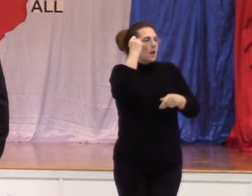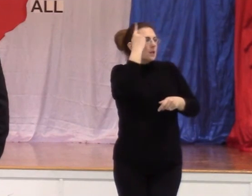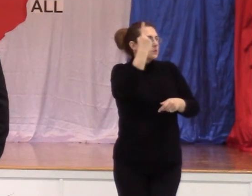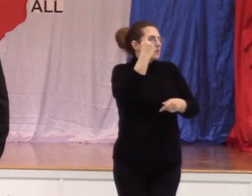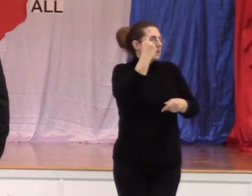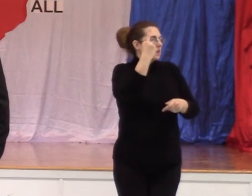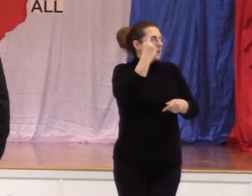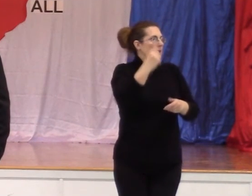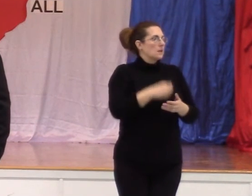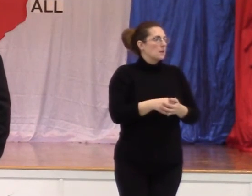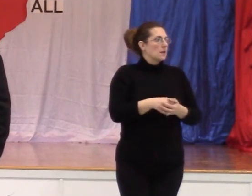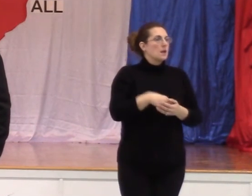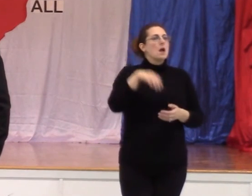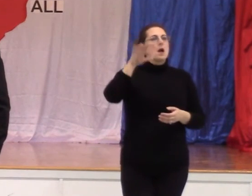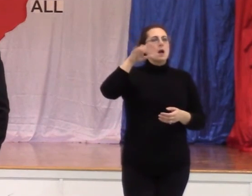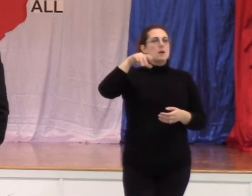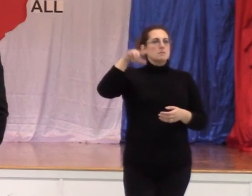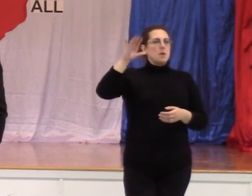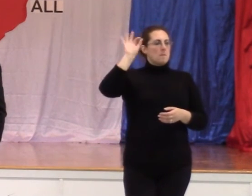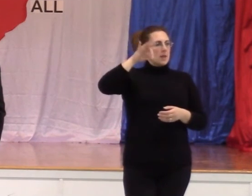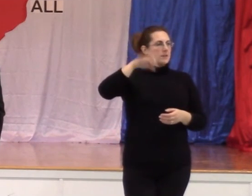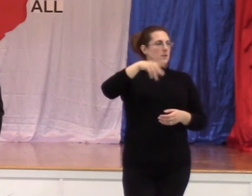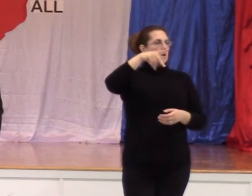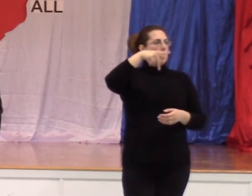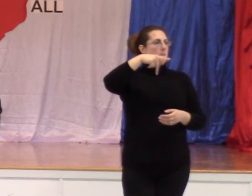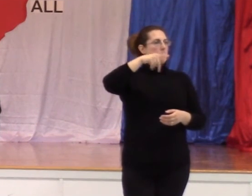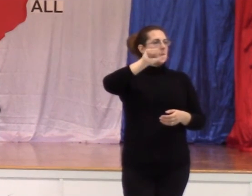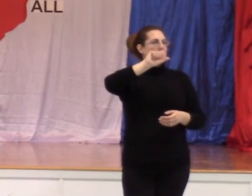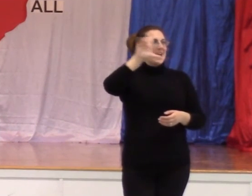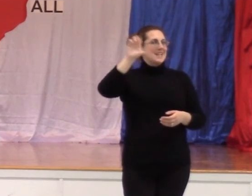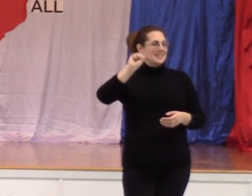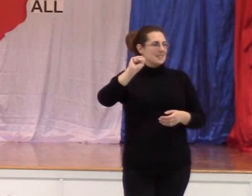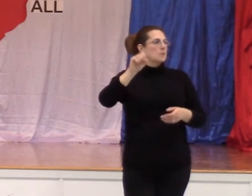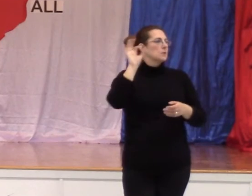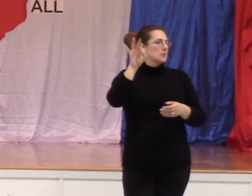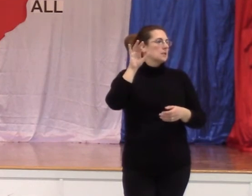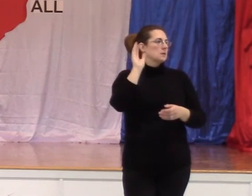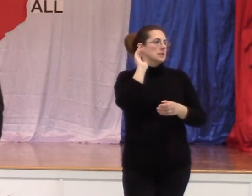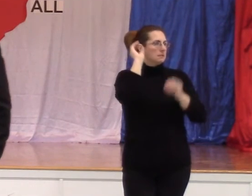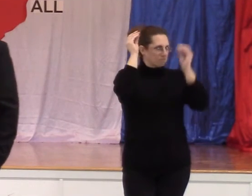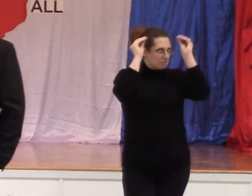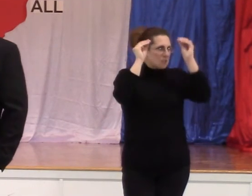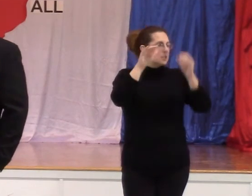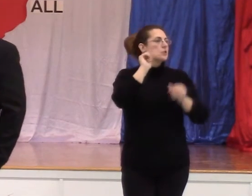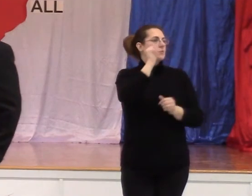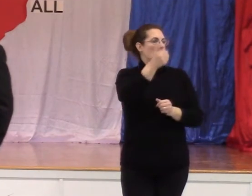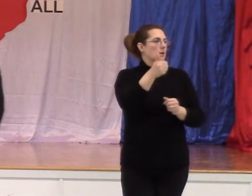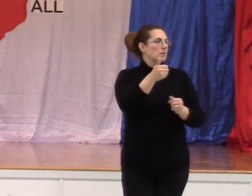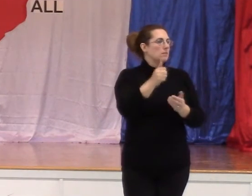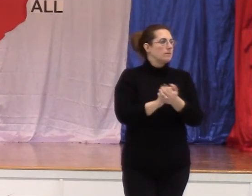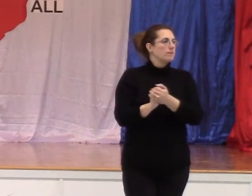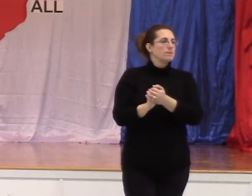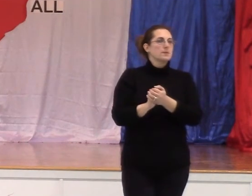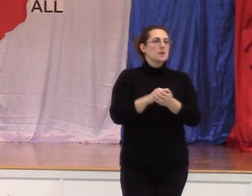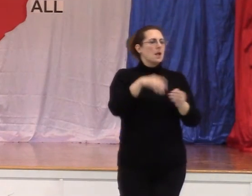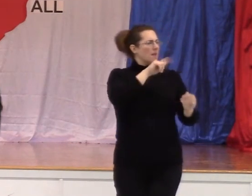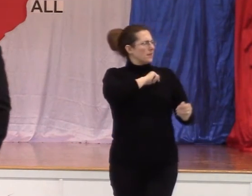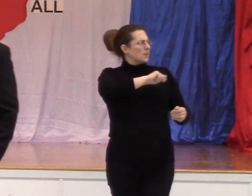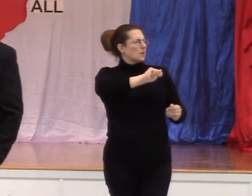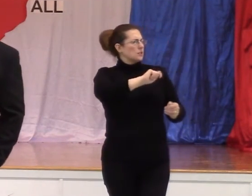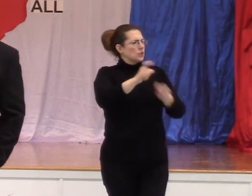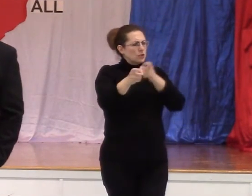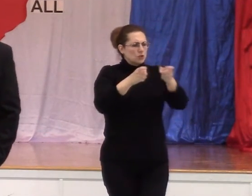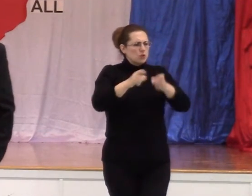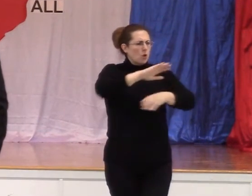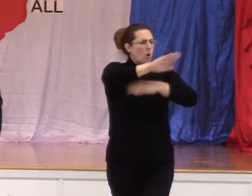Professor Pless will teach about that tomorrow, I imagine. All right? Theology ruled over all these forms,